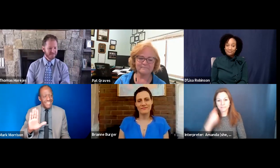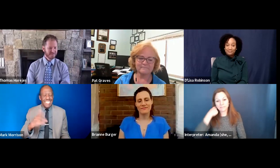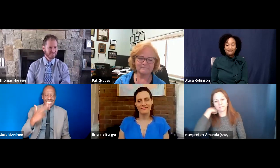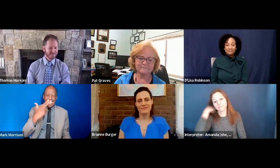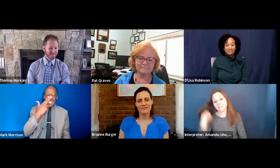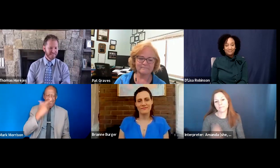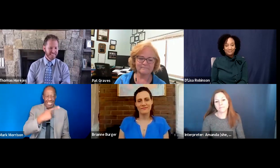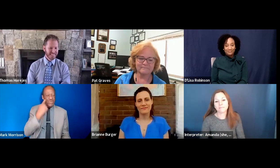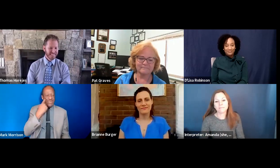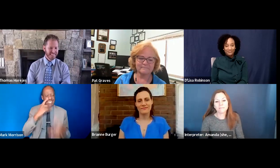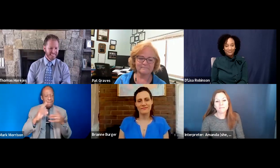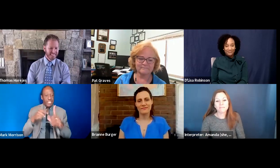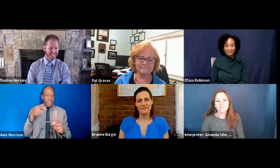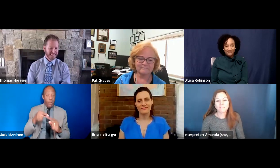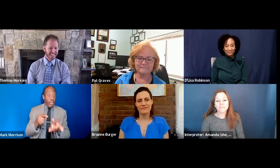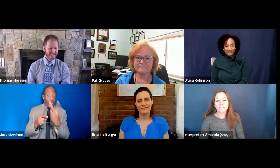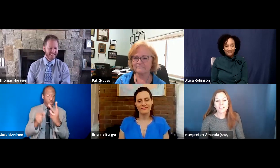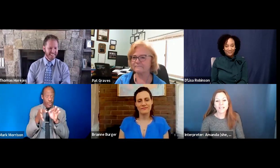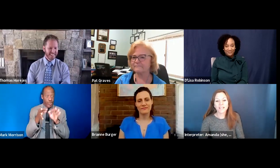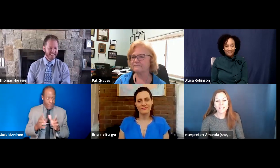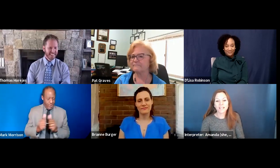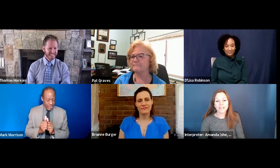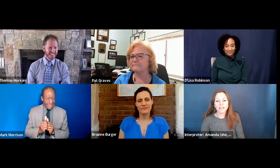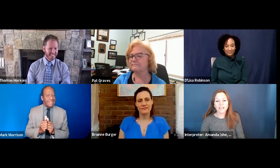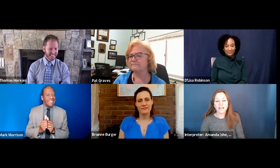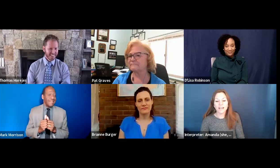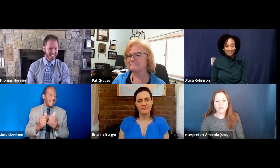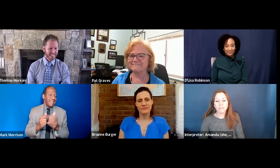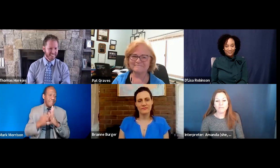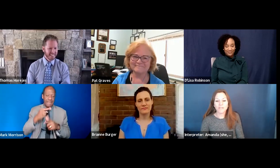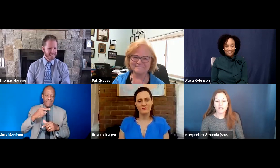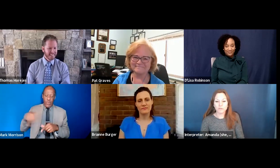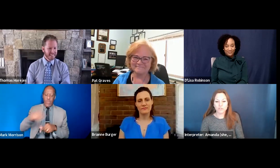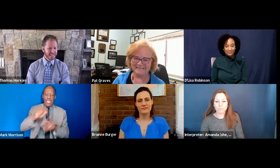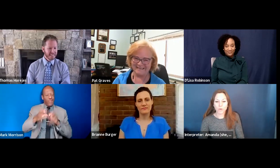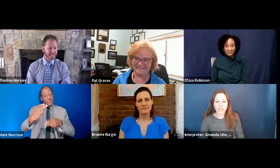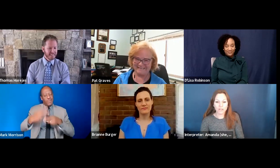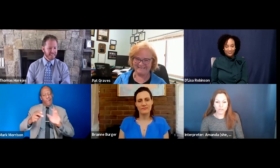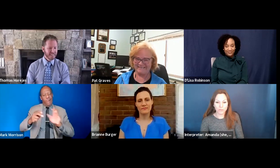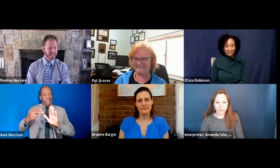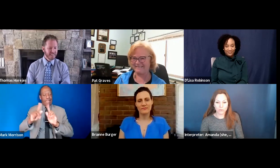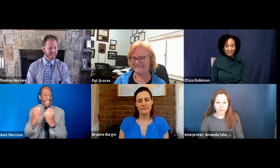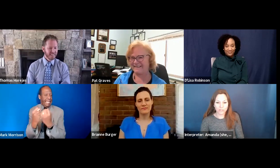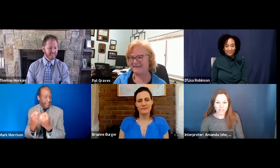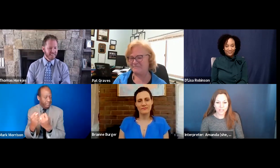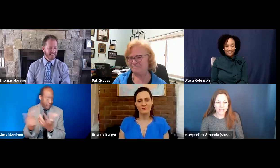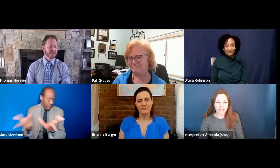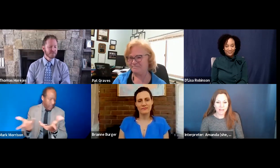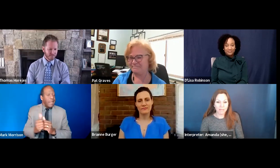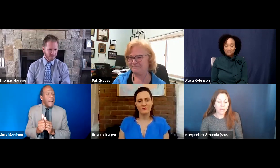that stress in the moment. Let's turn over to Mark now. It's funny that you just pointed out the 2